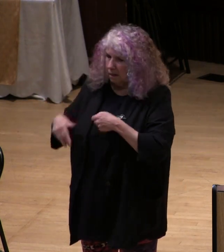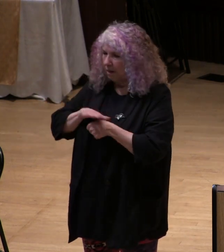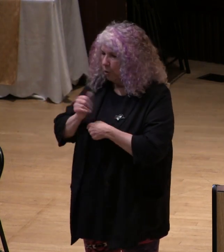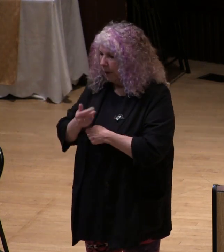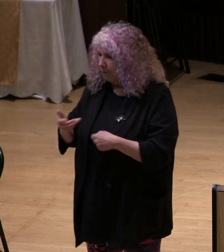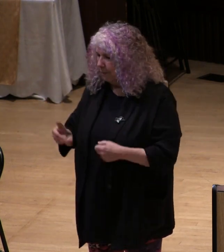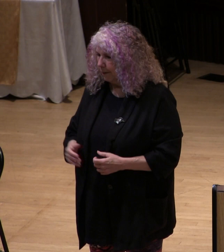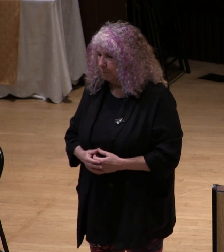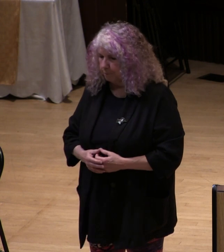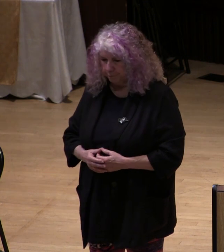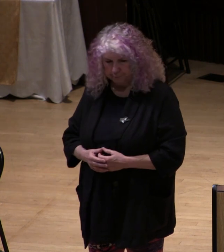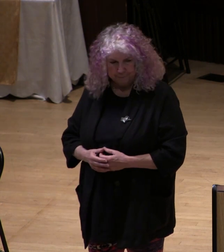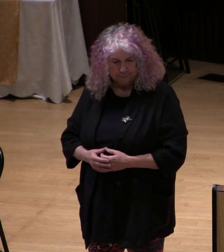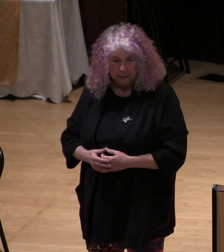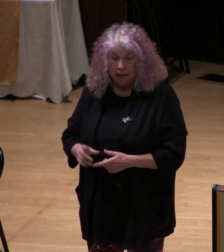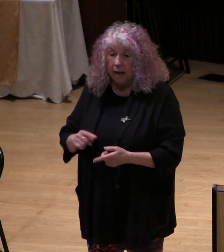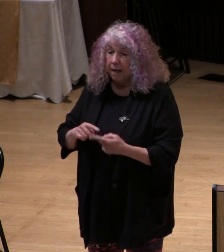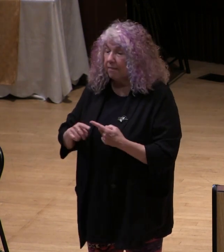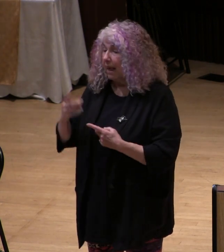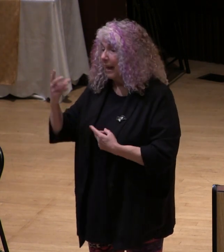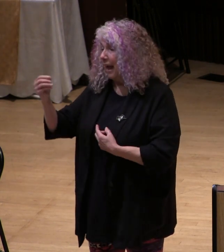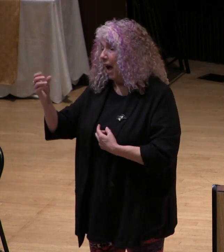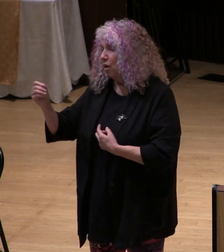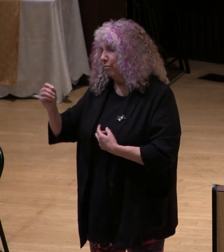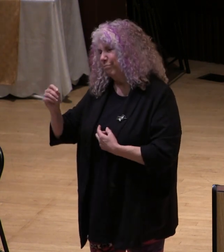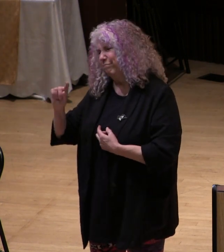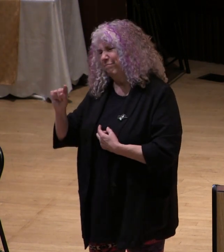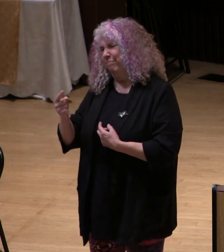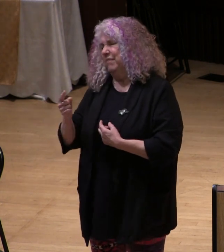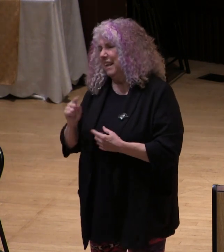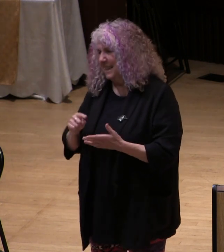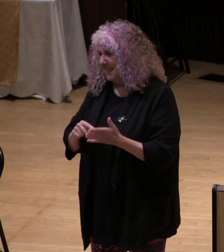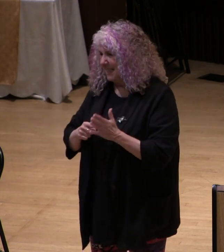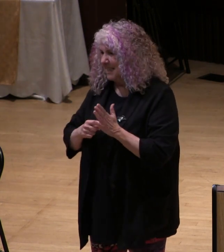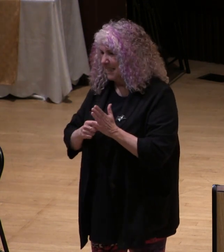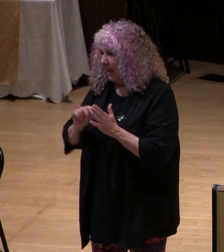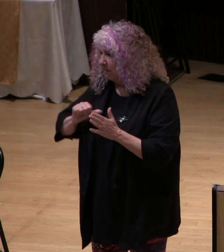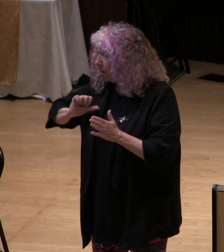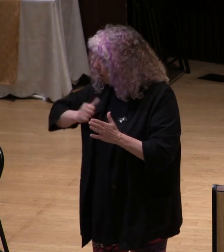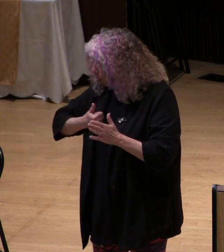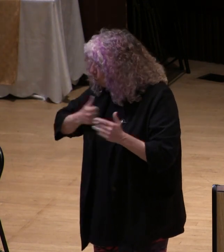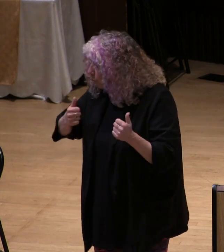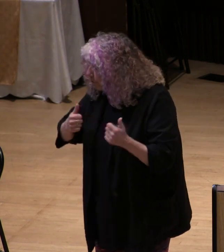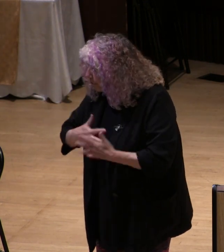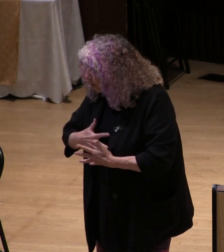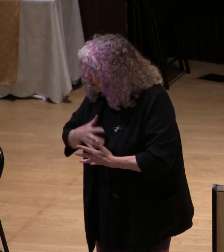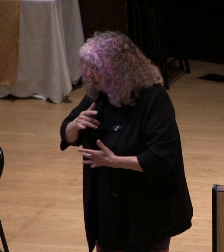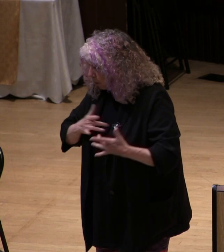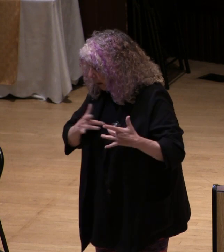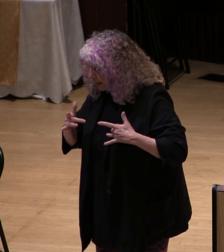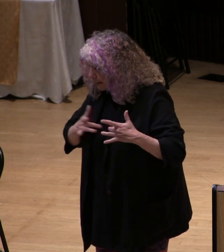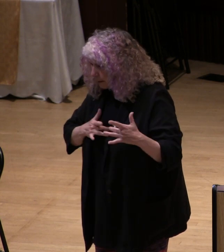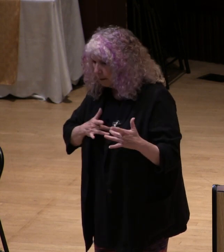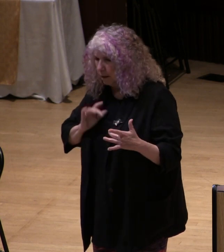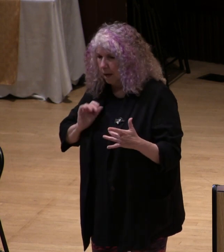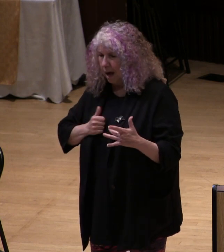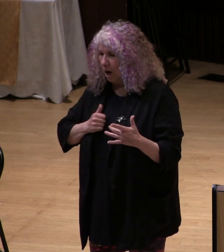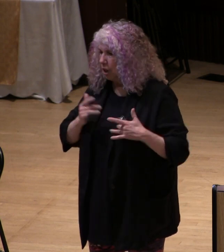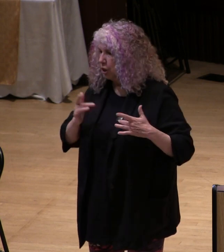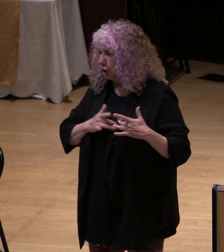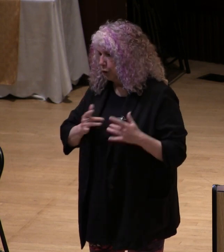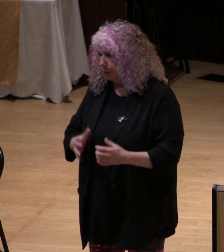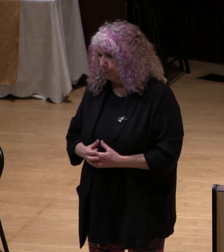everything up. And that outer obnoxiousness is a sign of our own fears, our own anxieties, and our own